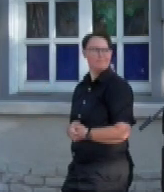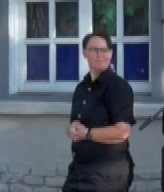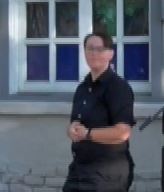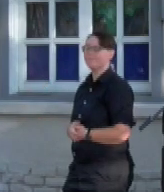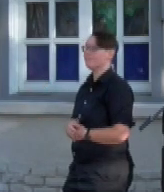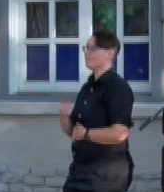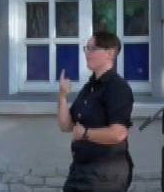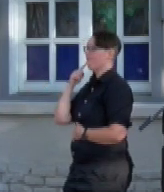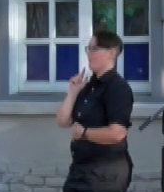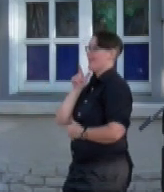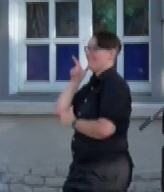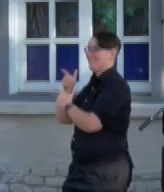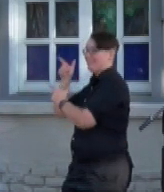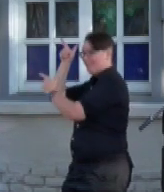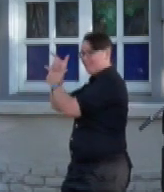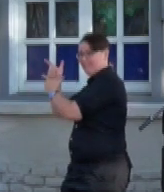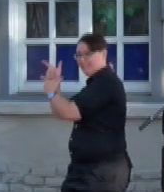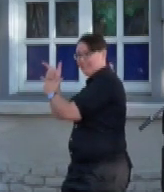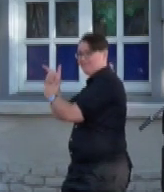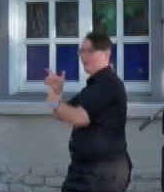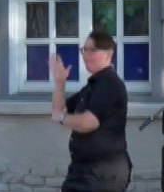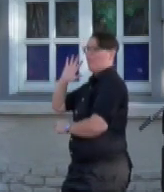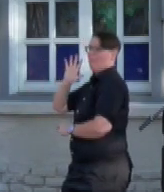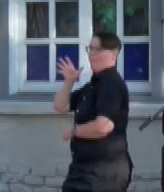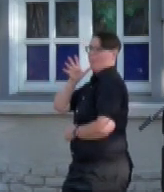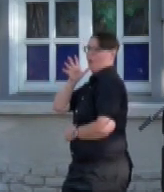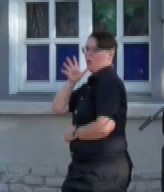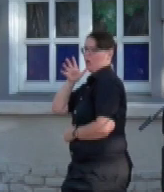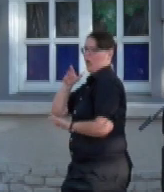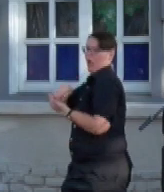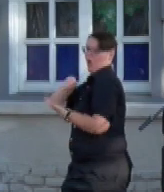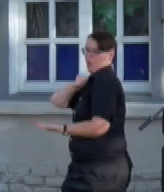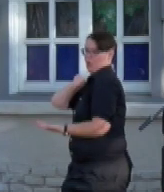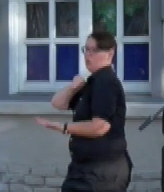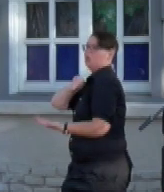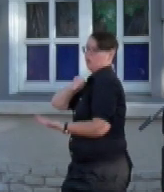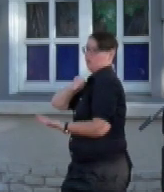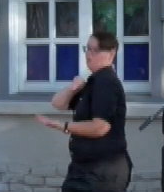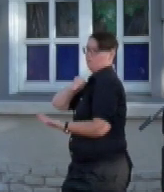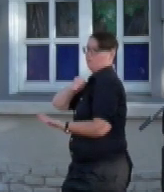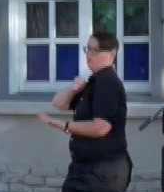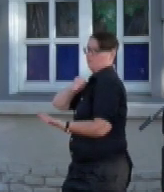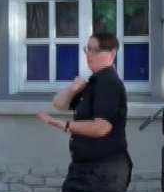And from my siblings, from my former mother, I learned